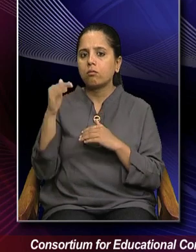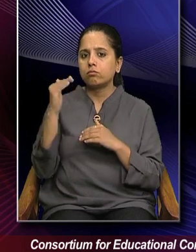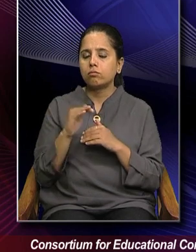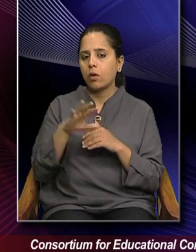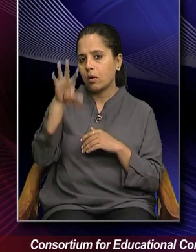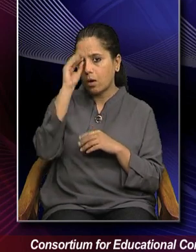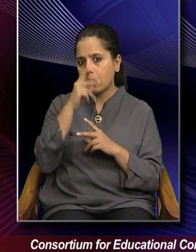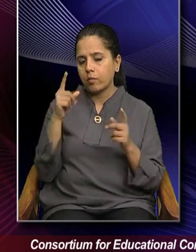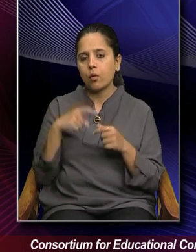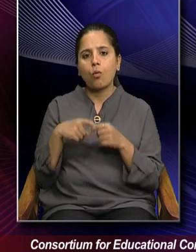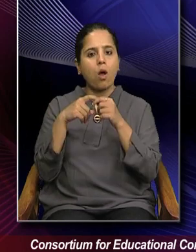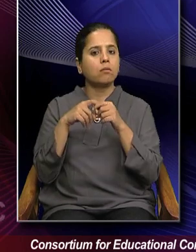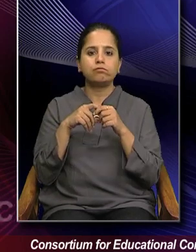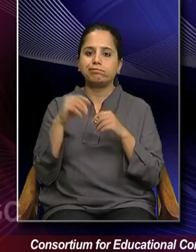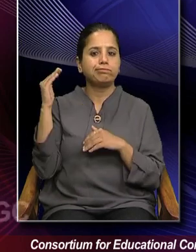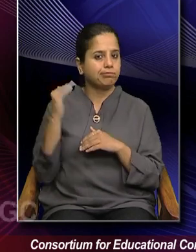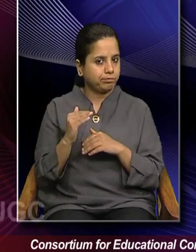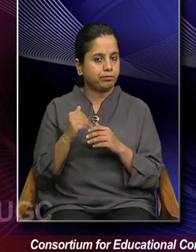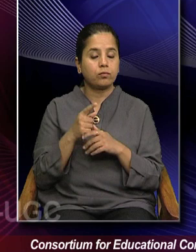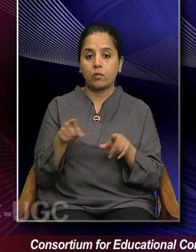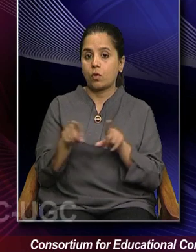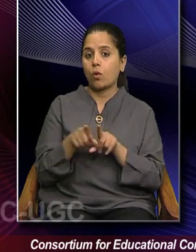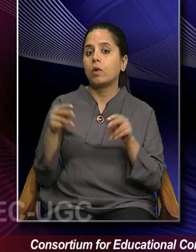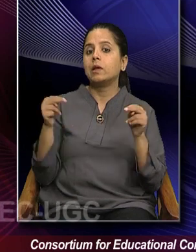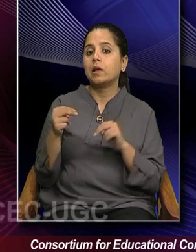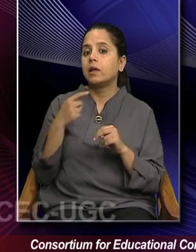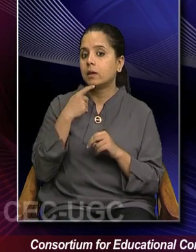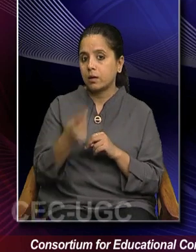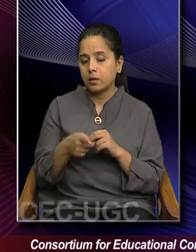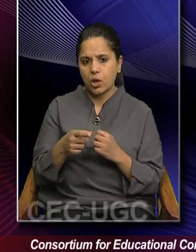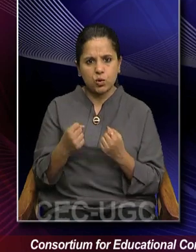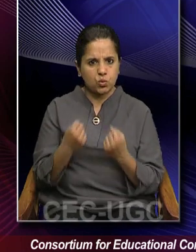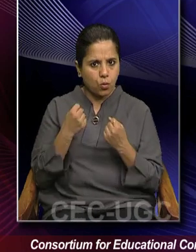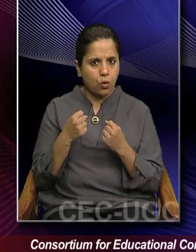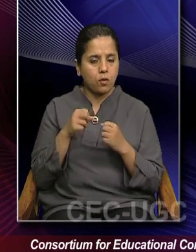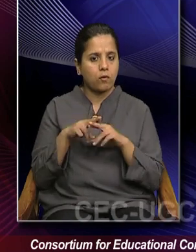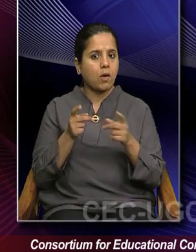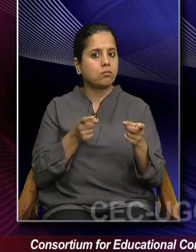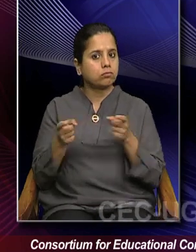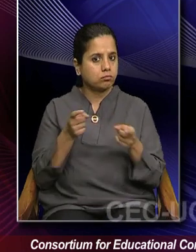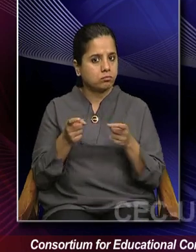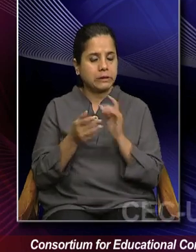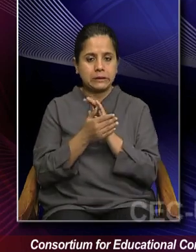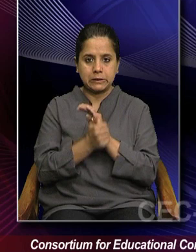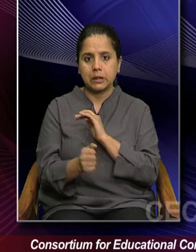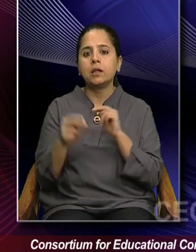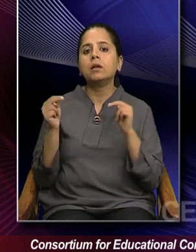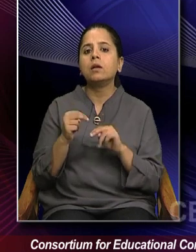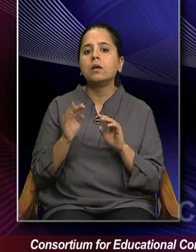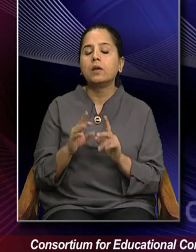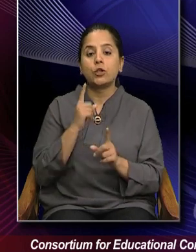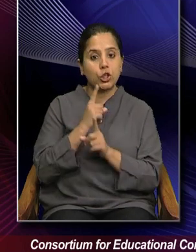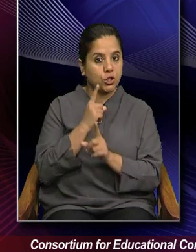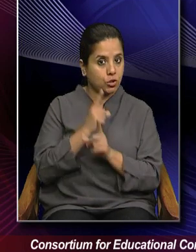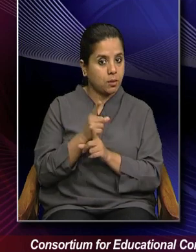learning quality. It also requires a strong facilitation skills. The